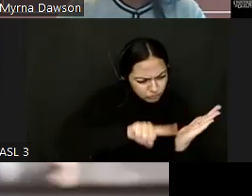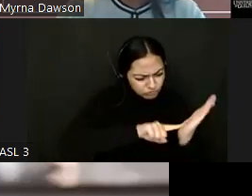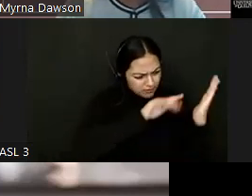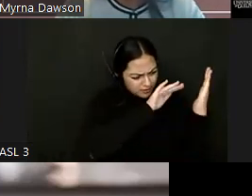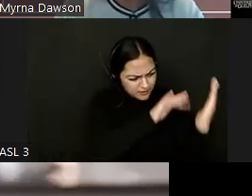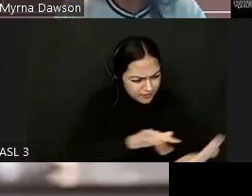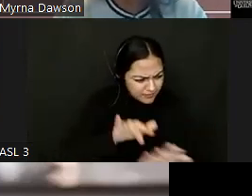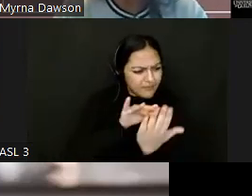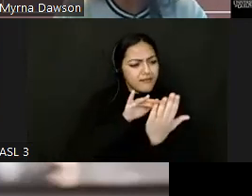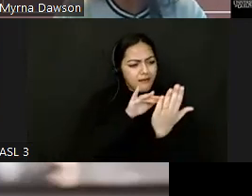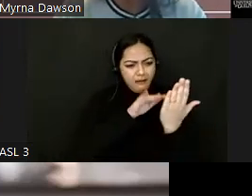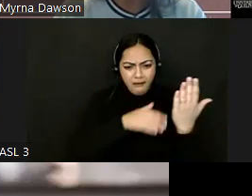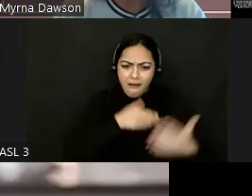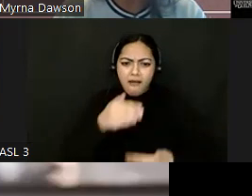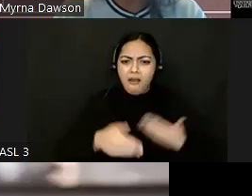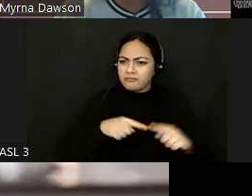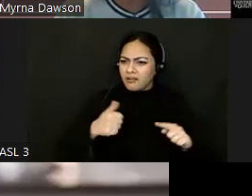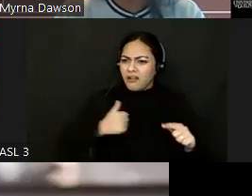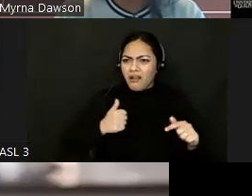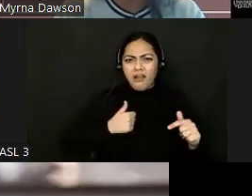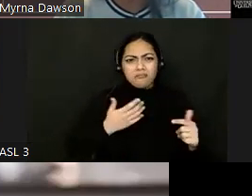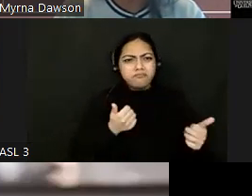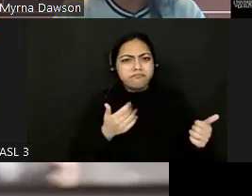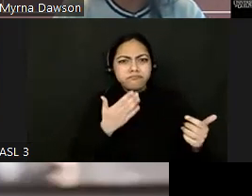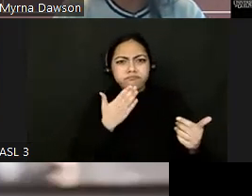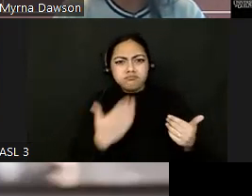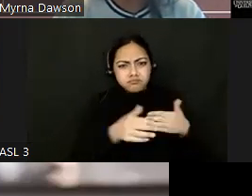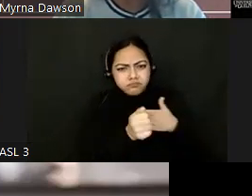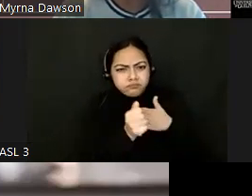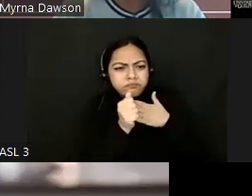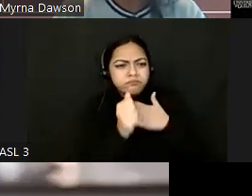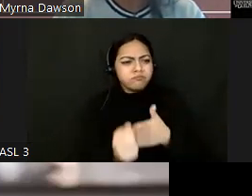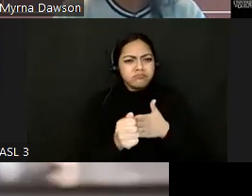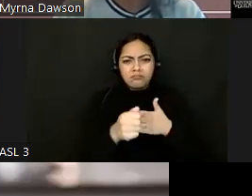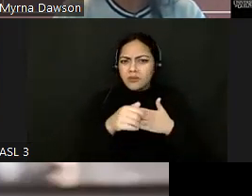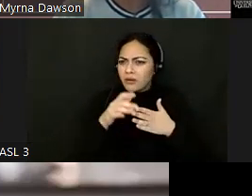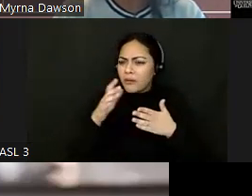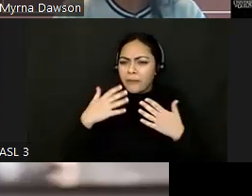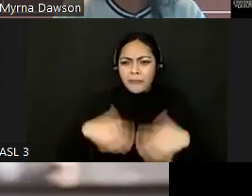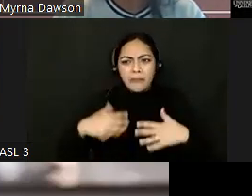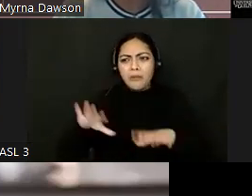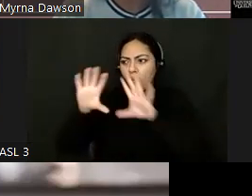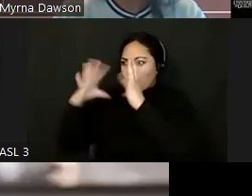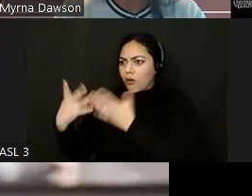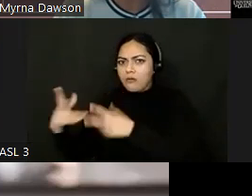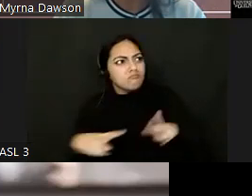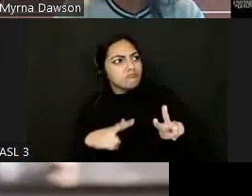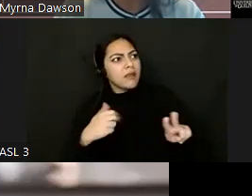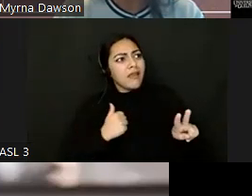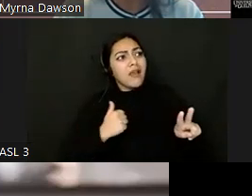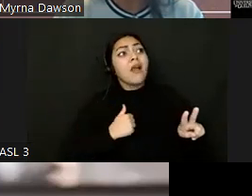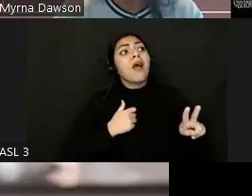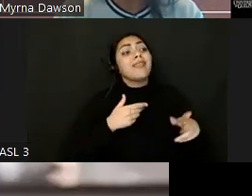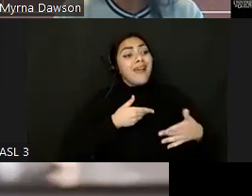However, these activities have since leveled off considerably, and arguably, it has been a slow and uphill climb since then.